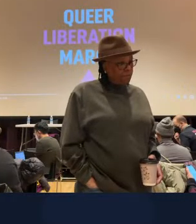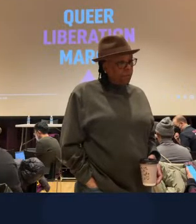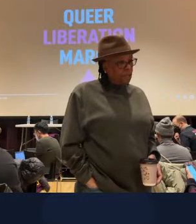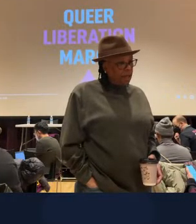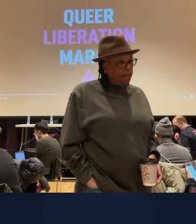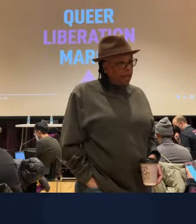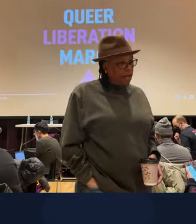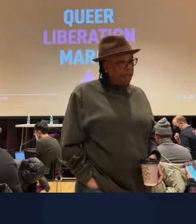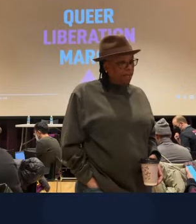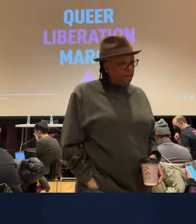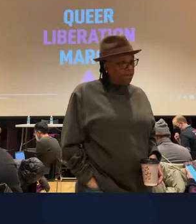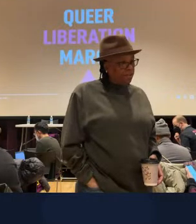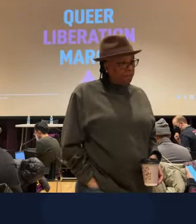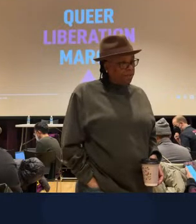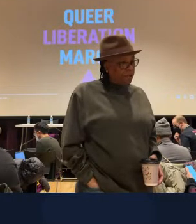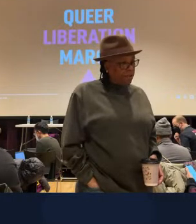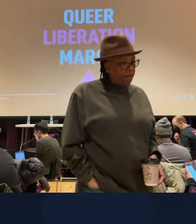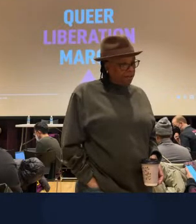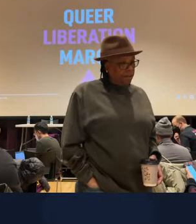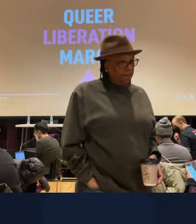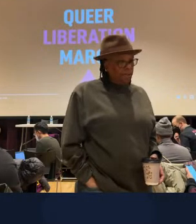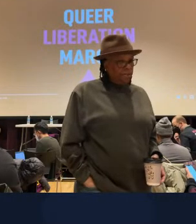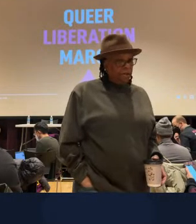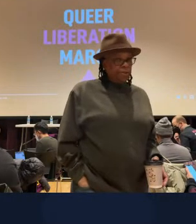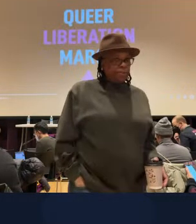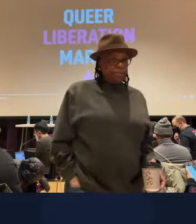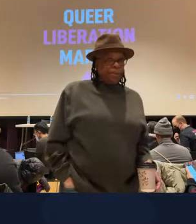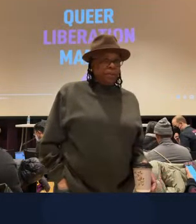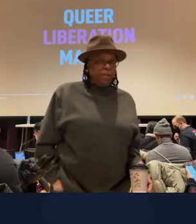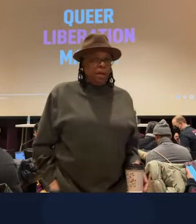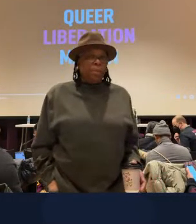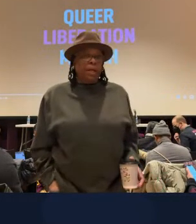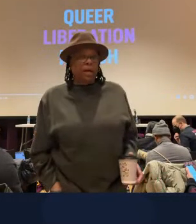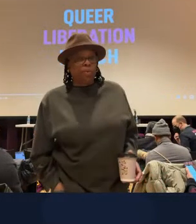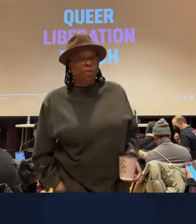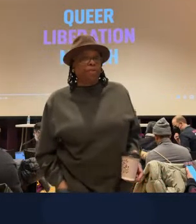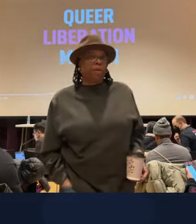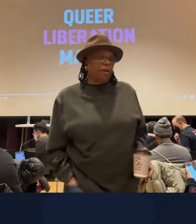All right, we have to get started. We just have to we're go. just-